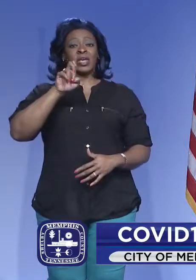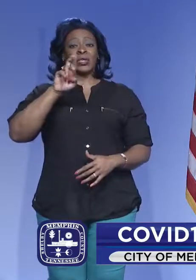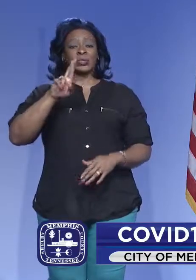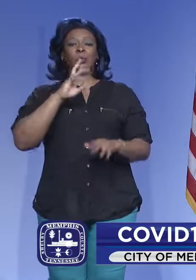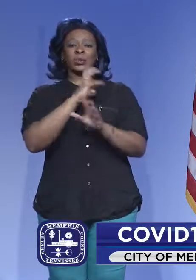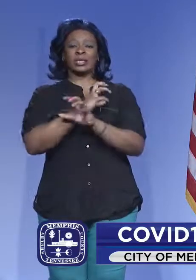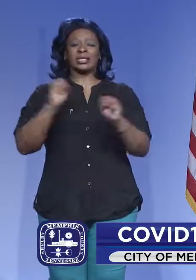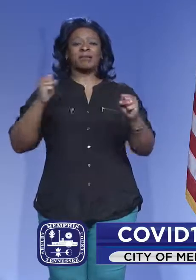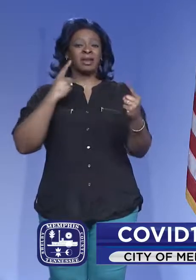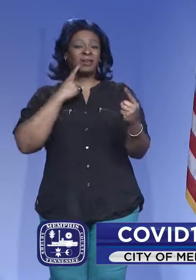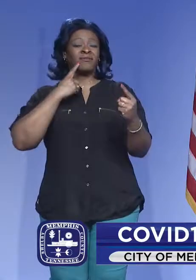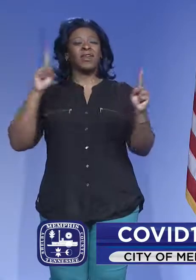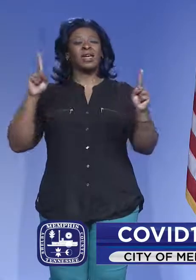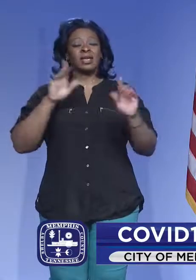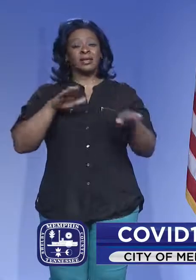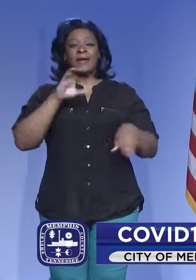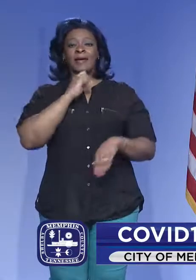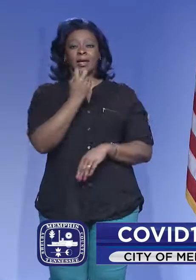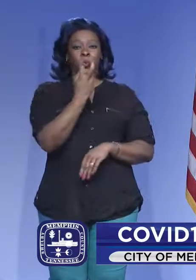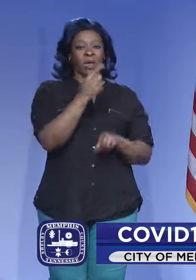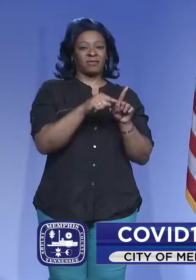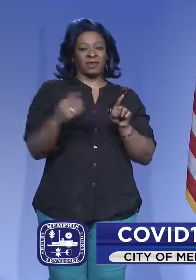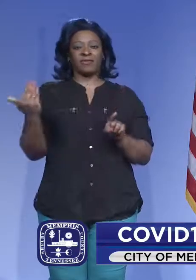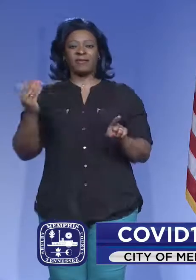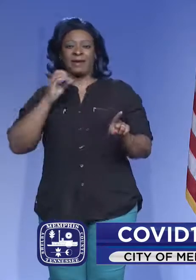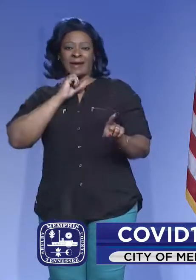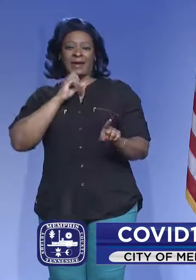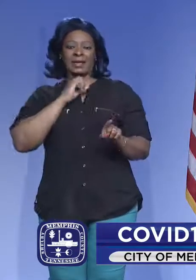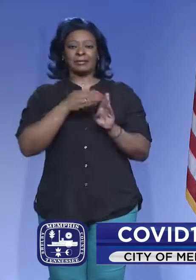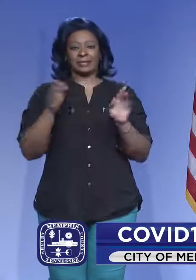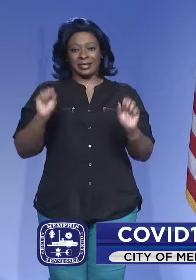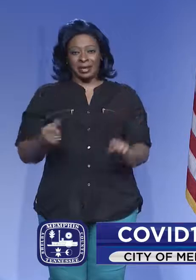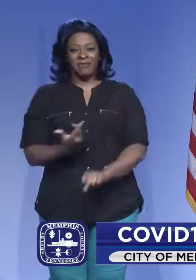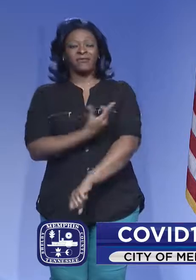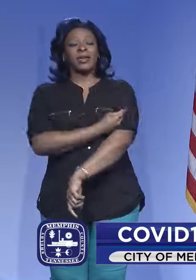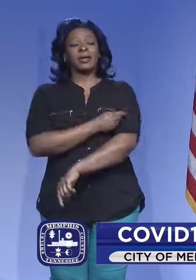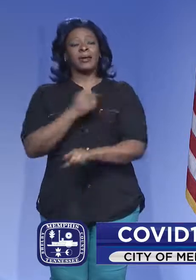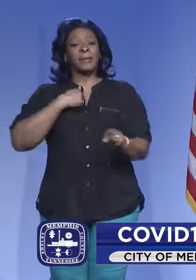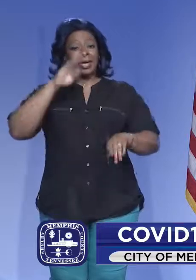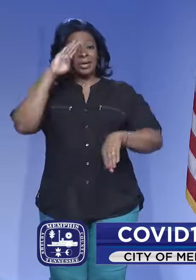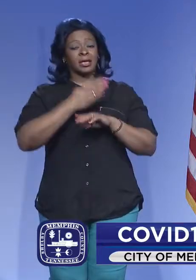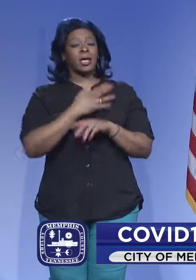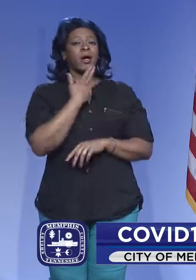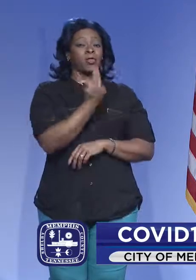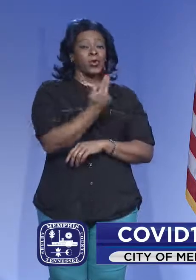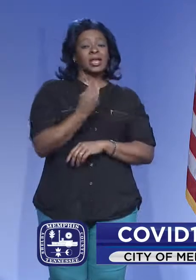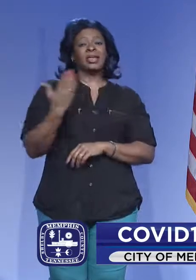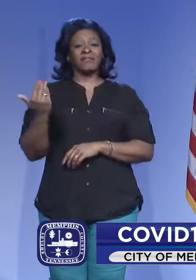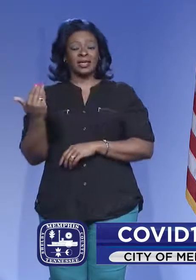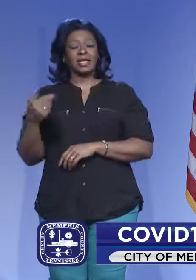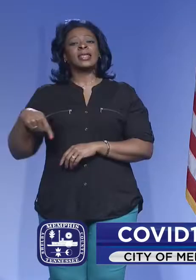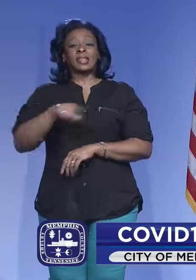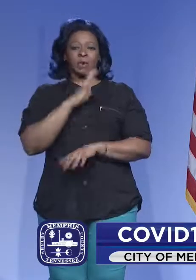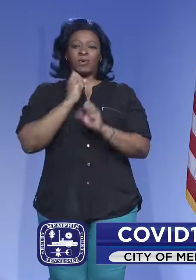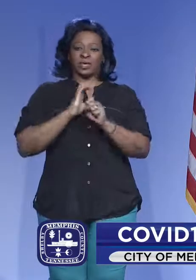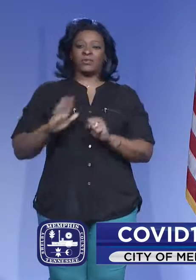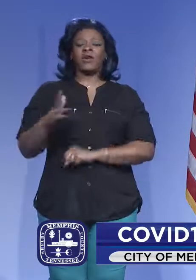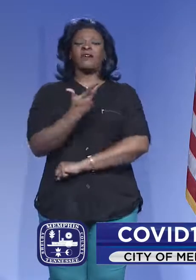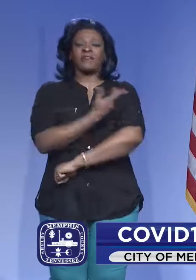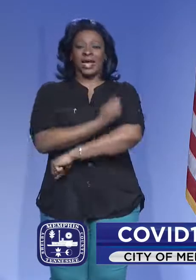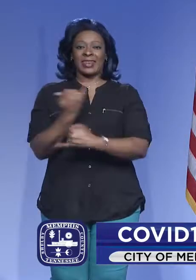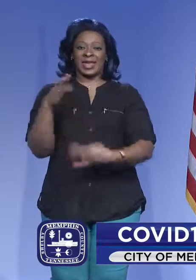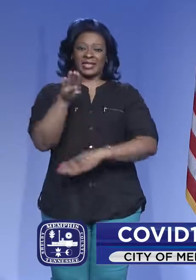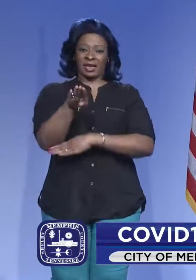safe and effective in children 12 to 15. I have boys who are 13 and 15. They will be getting the vaccine